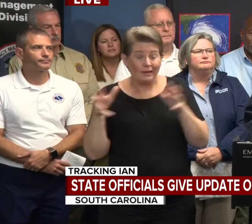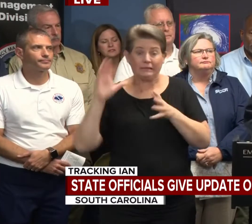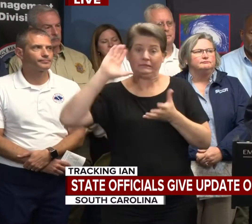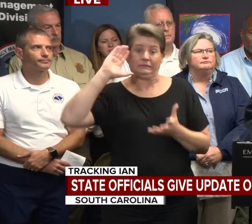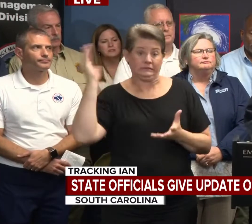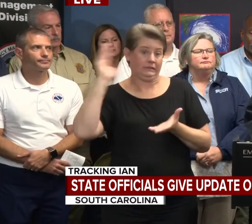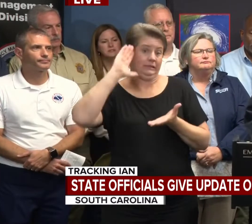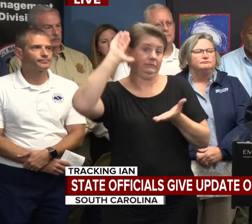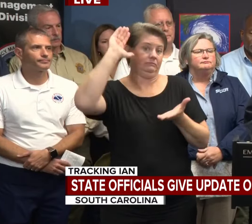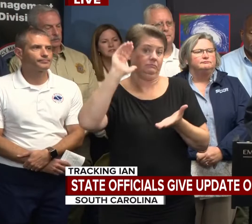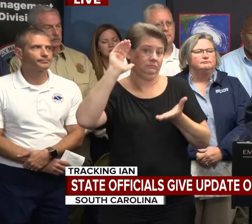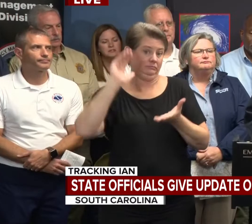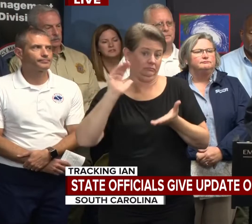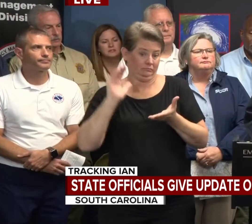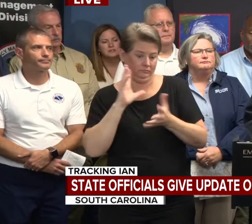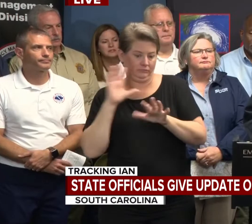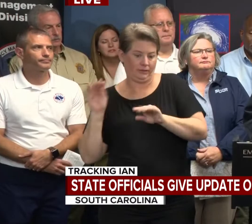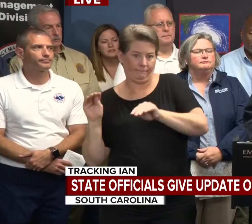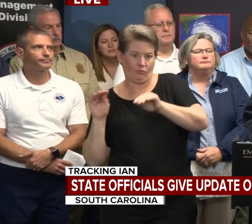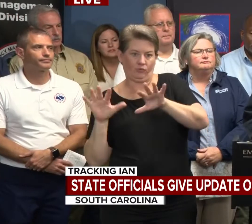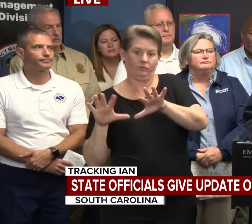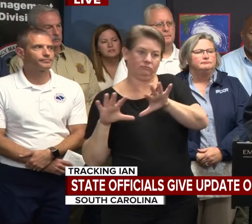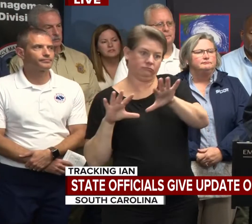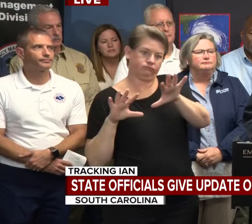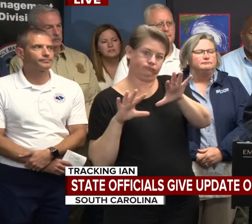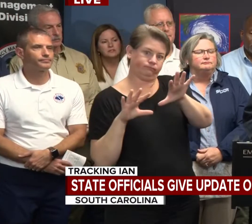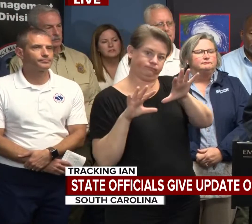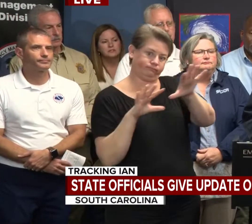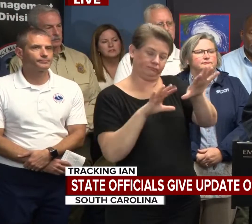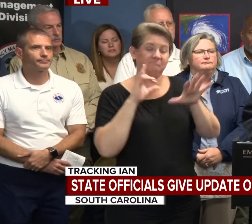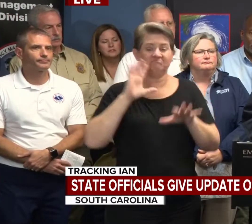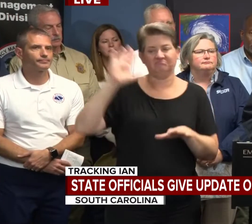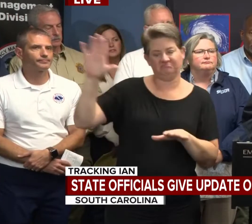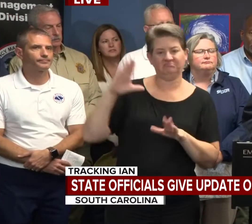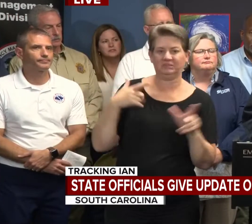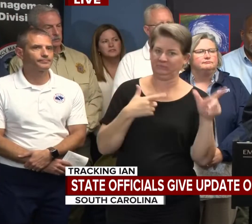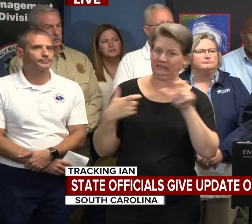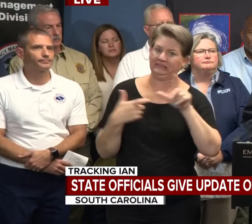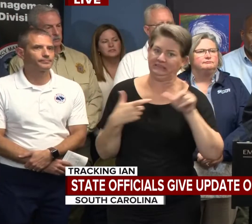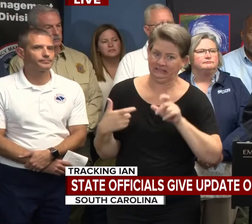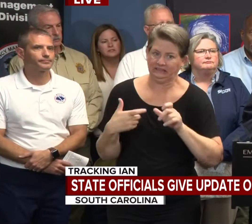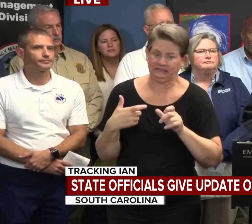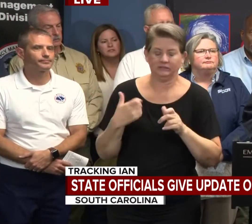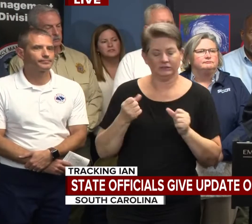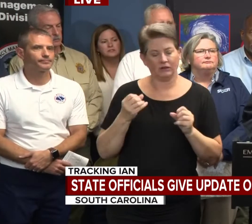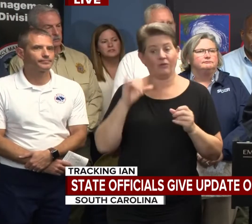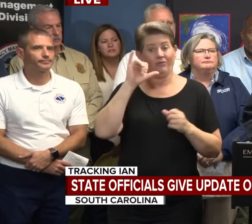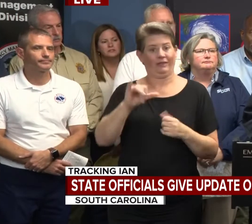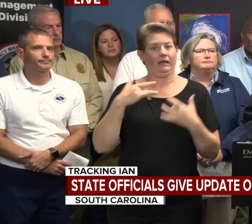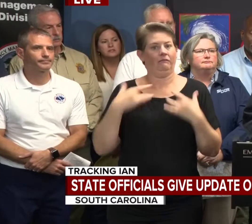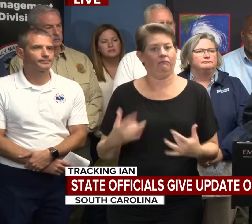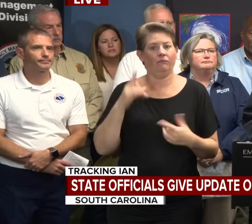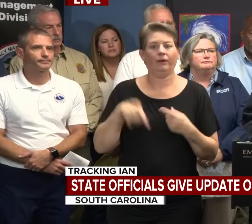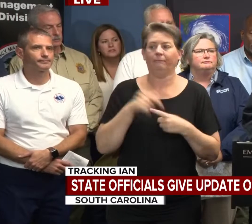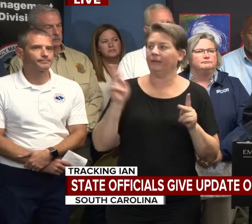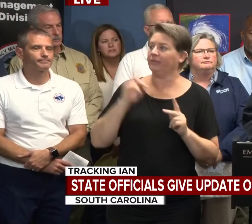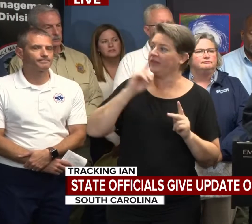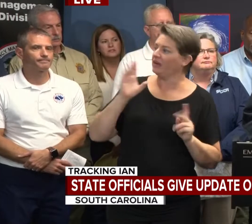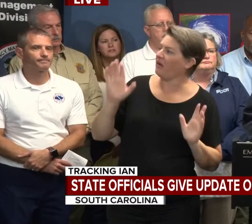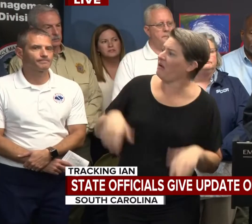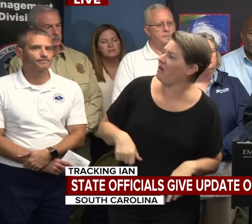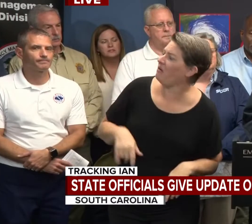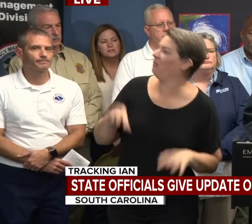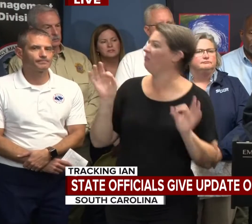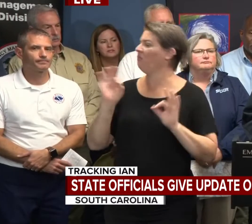parts of the state and is moving on to others at hurricane speeds, this is when people normally get careless, get